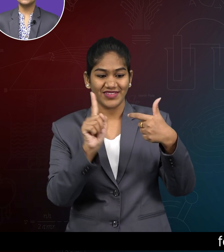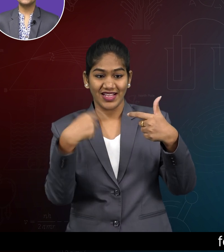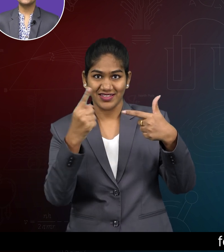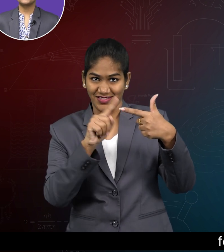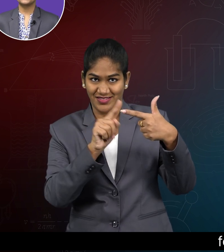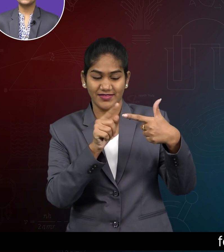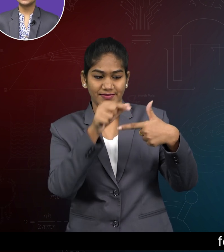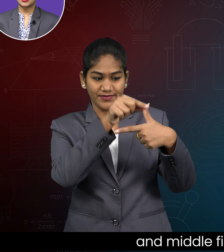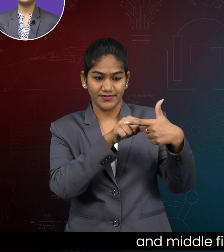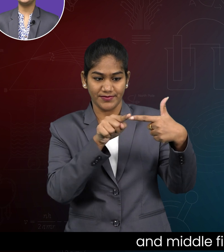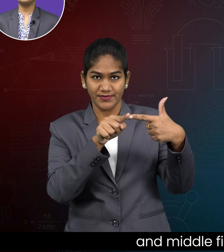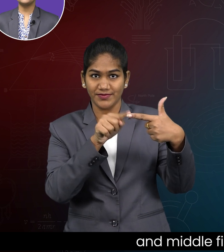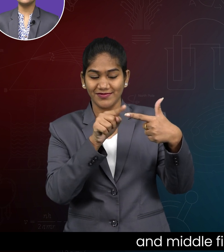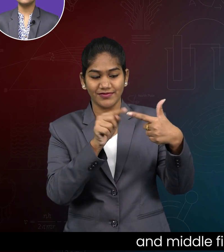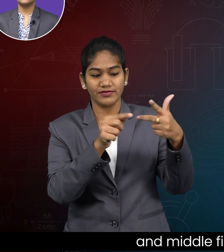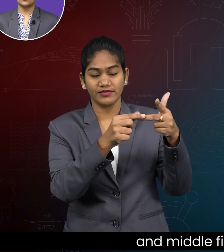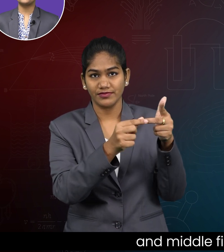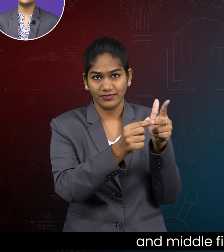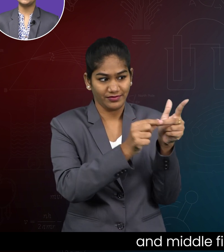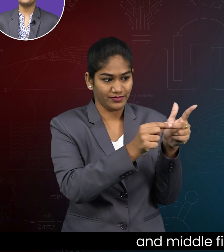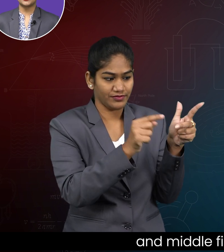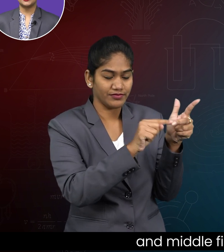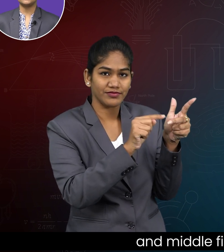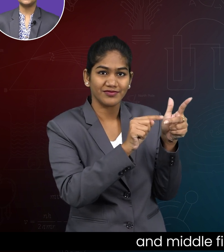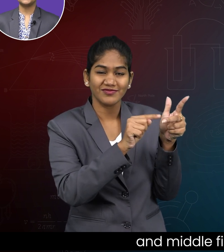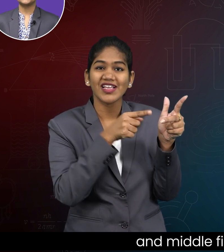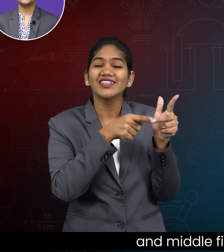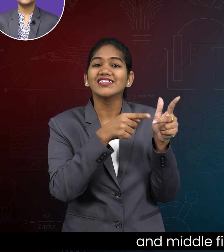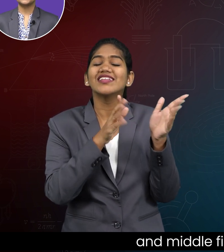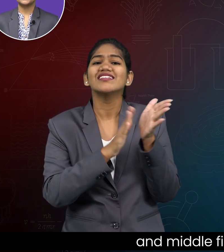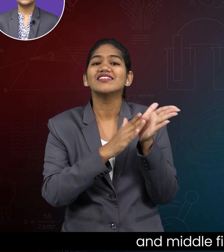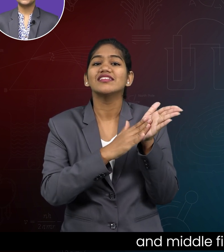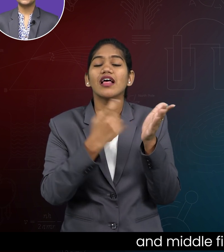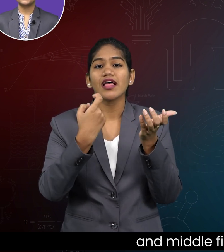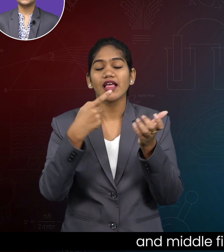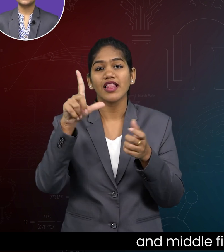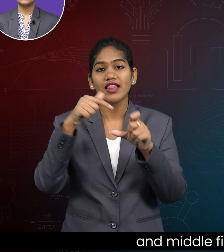forefinger and middle finger of your left hand